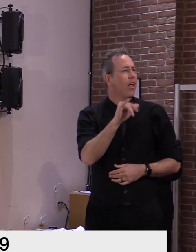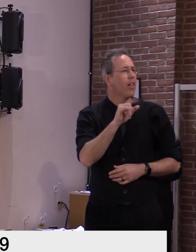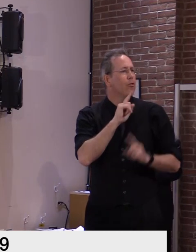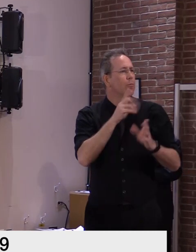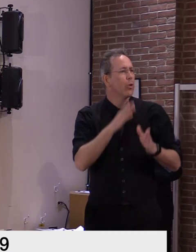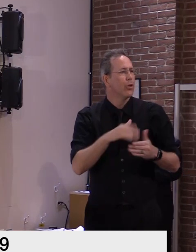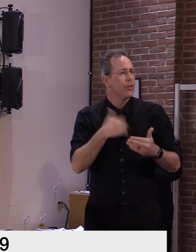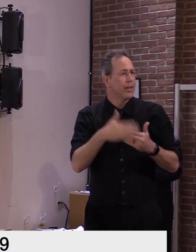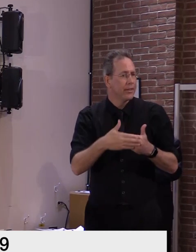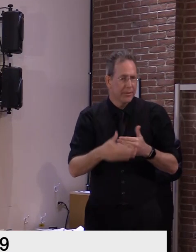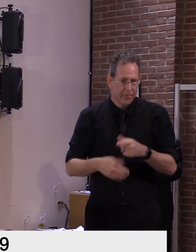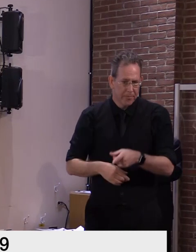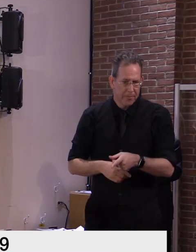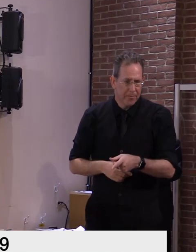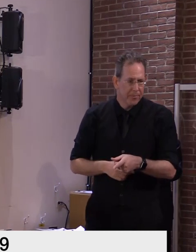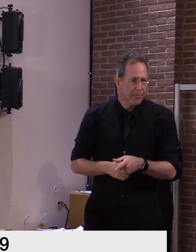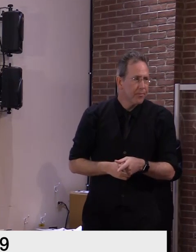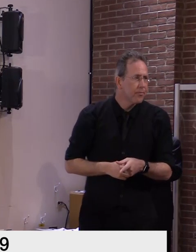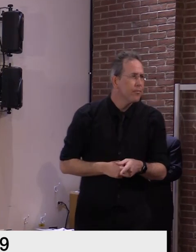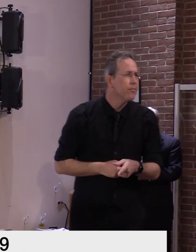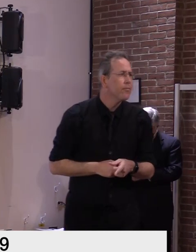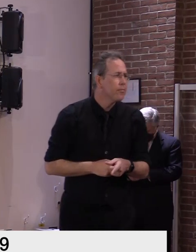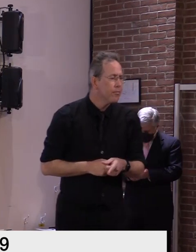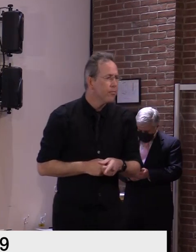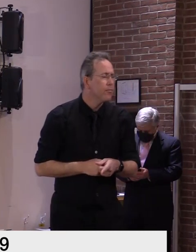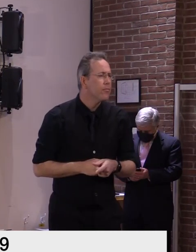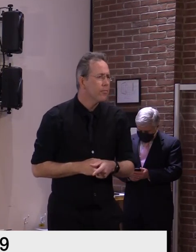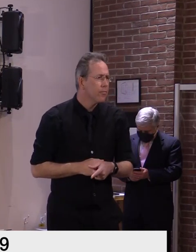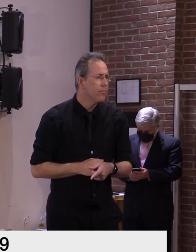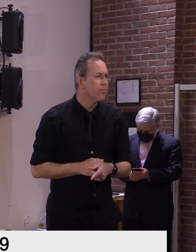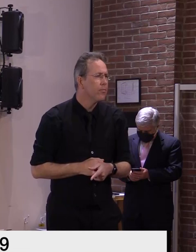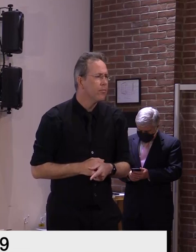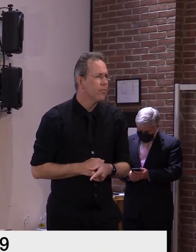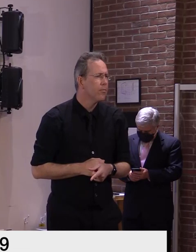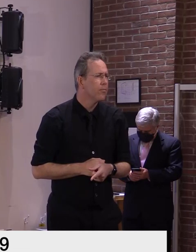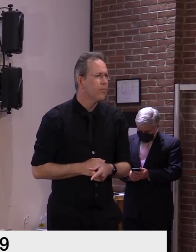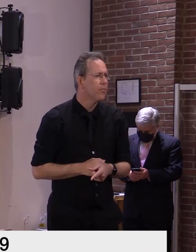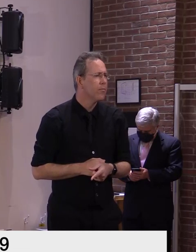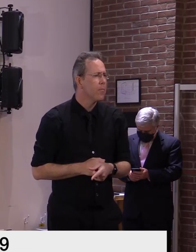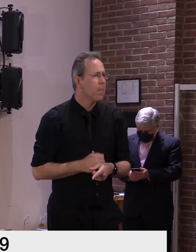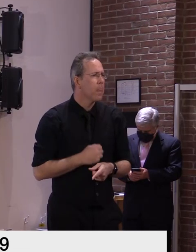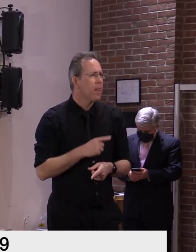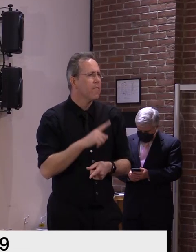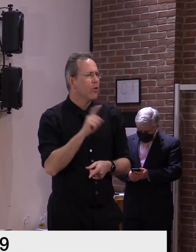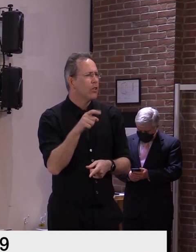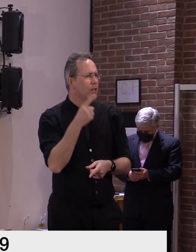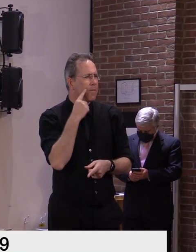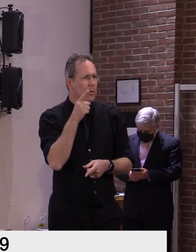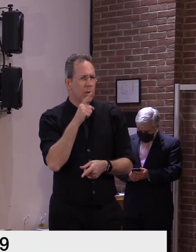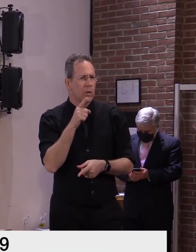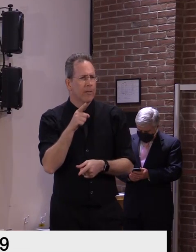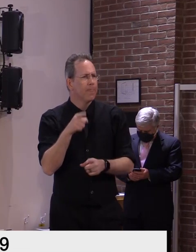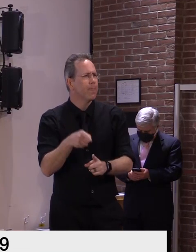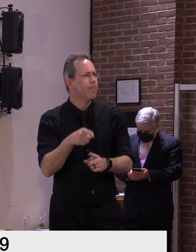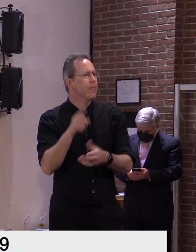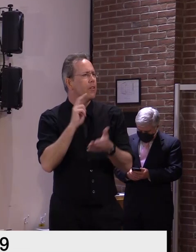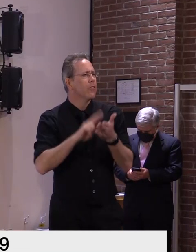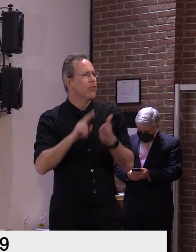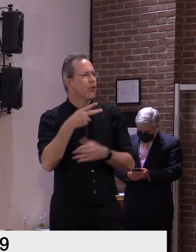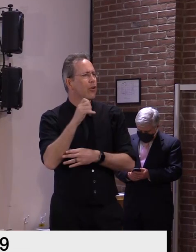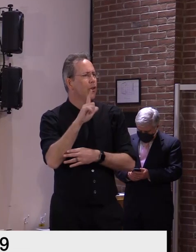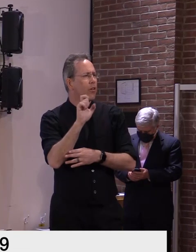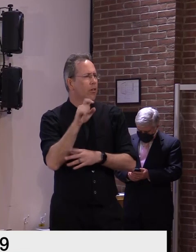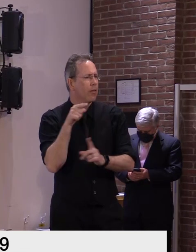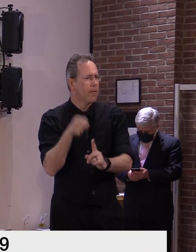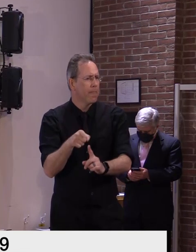Good afternoon. I believe this question is probably for Secretary Curley. Can you verify for a reader that as of today, travel